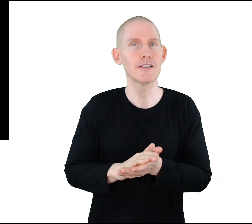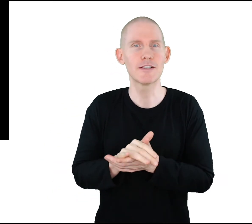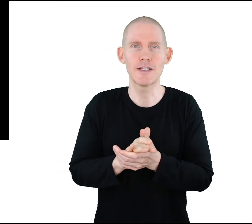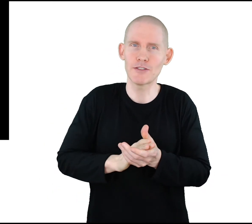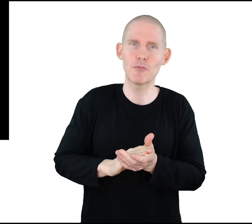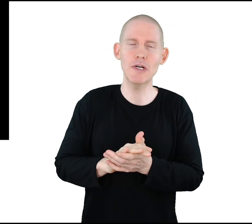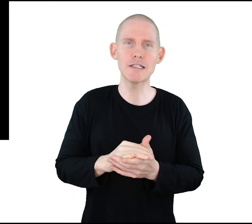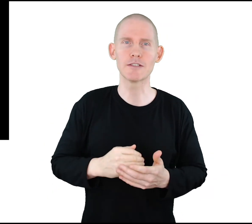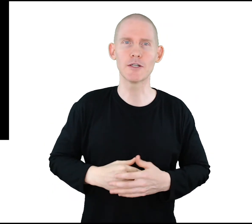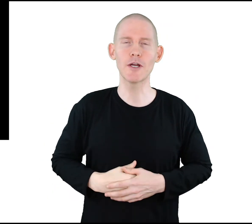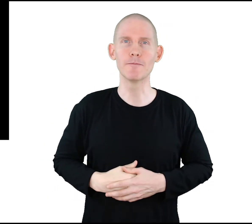Get some practice. Here we go.